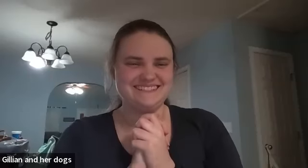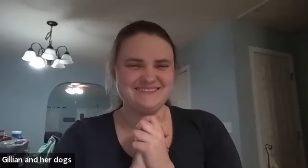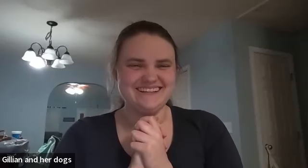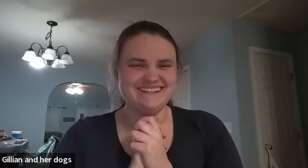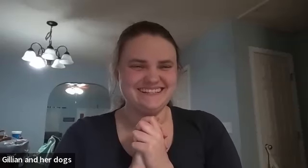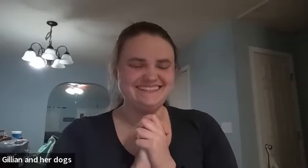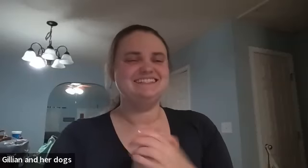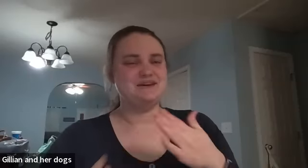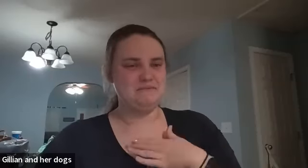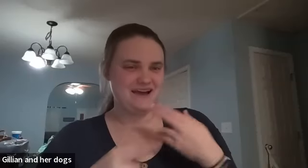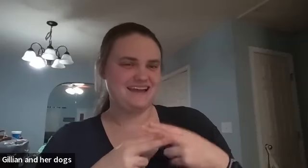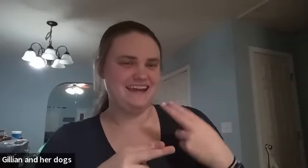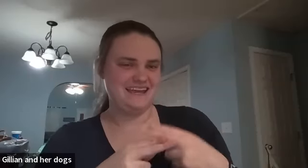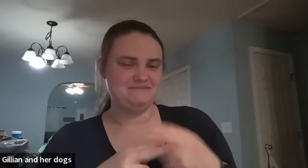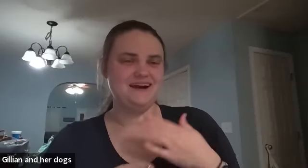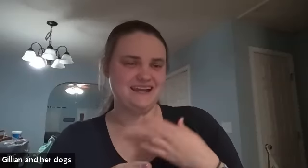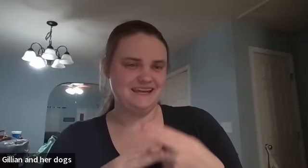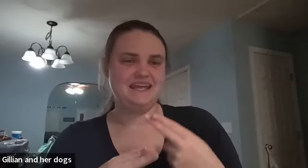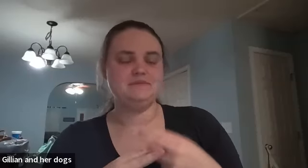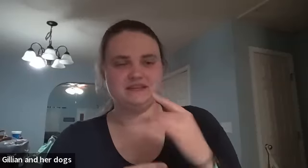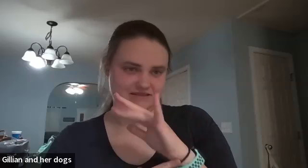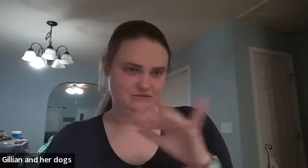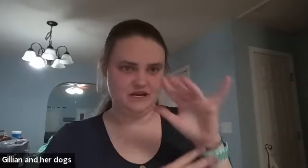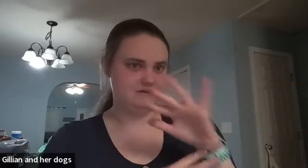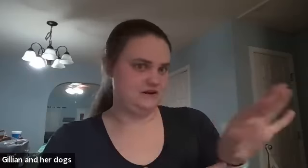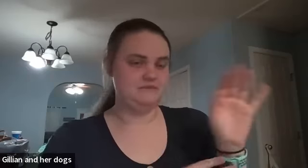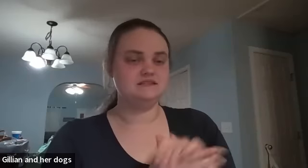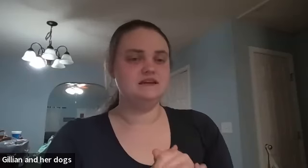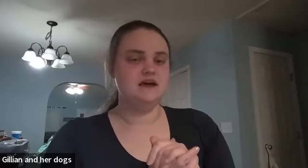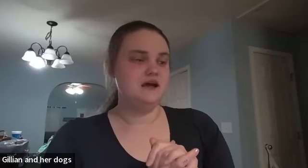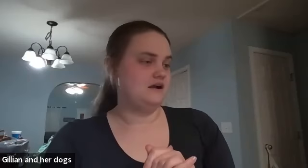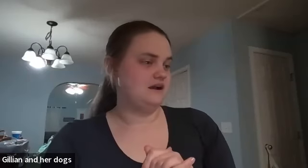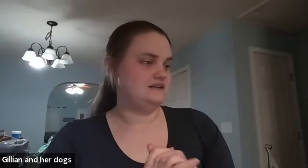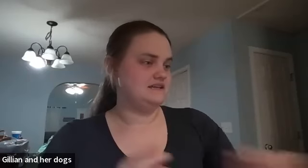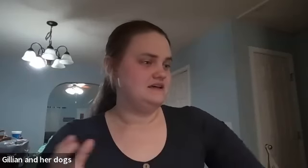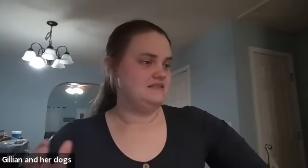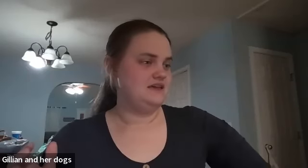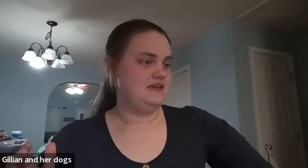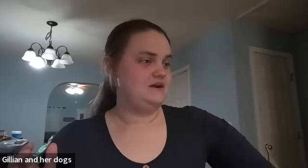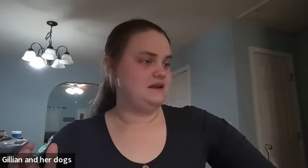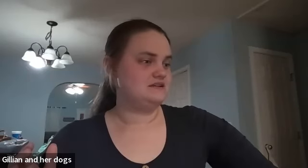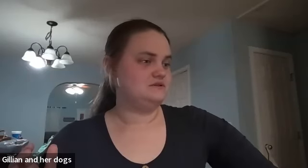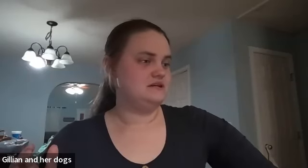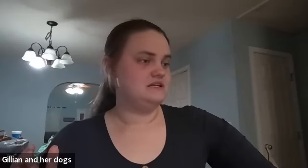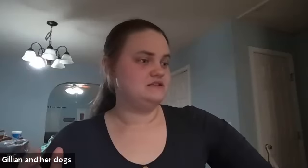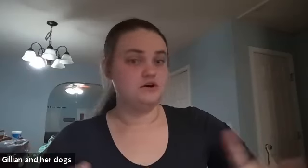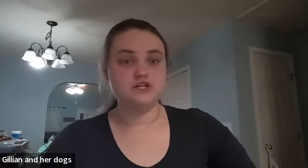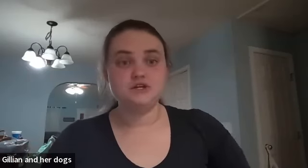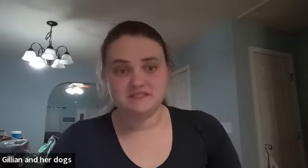Awesome. Okay, good. So my name is, and then whatever your name is. All right. Then our next one is, are you